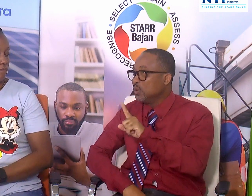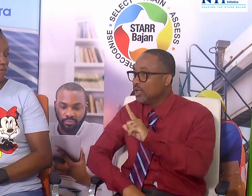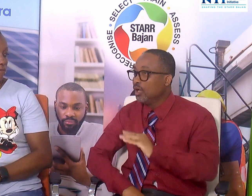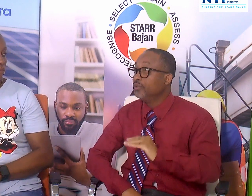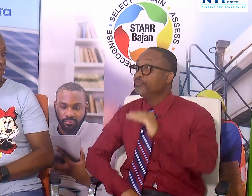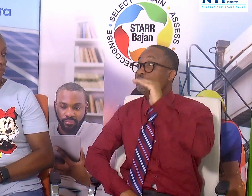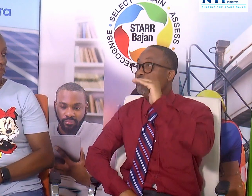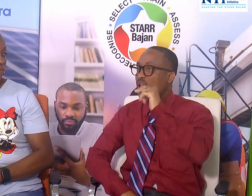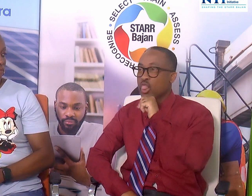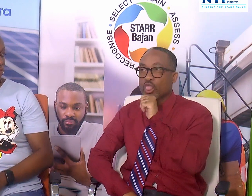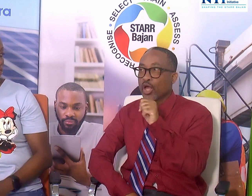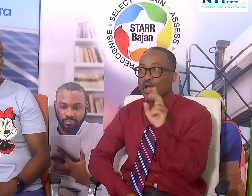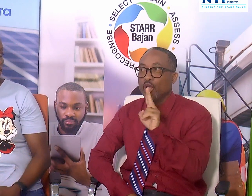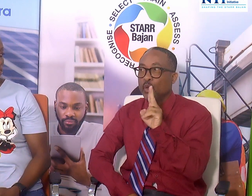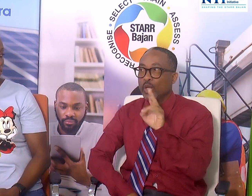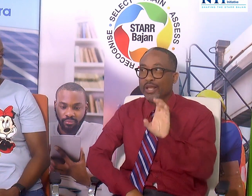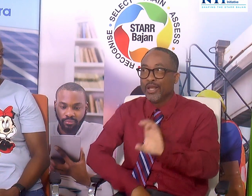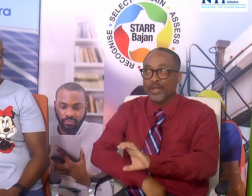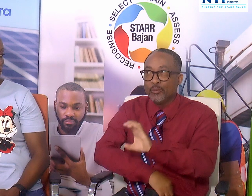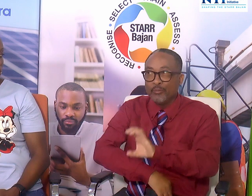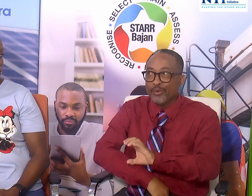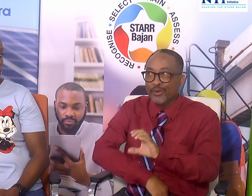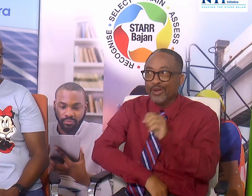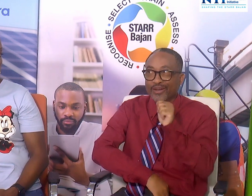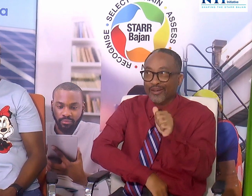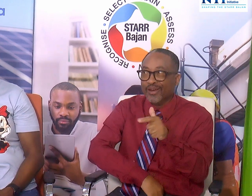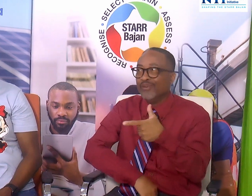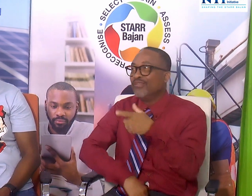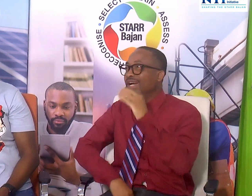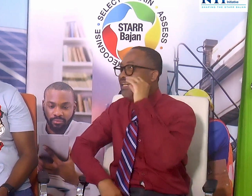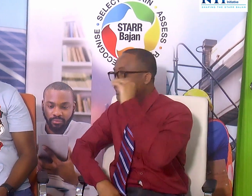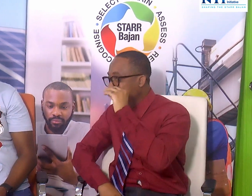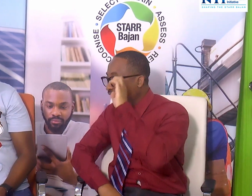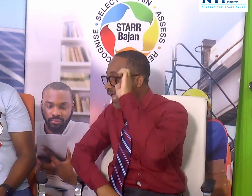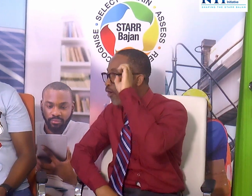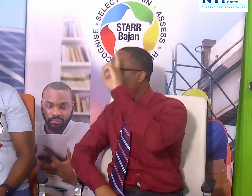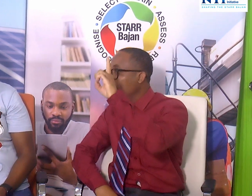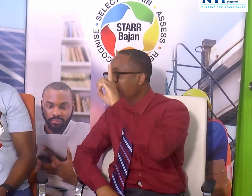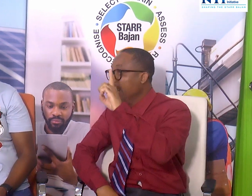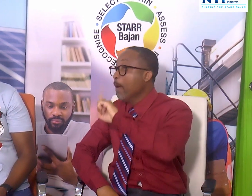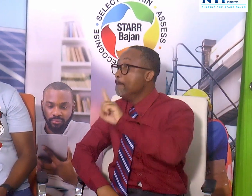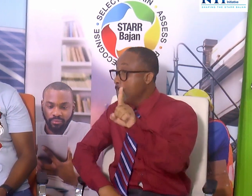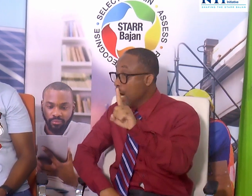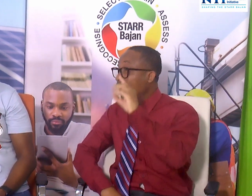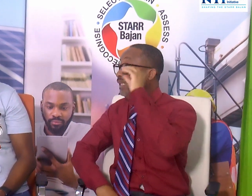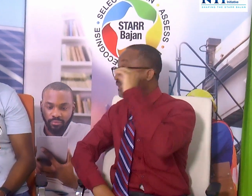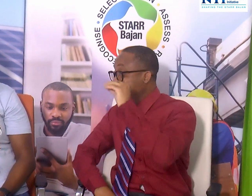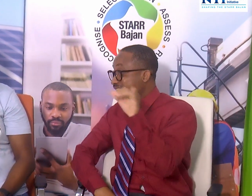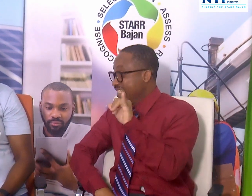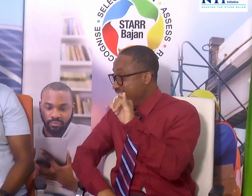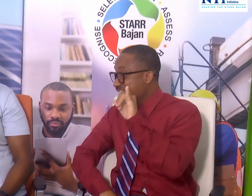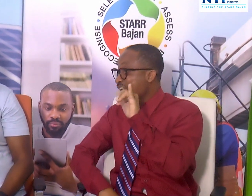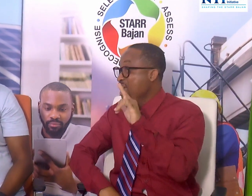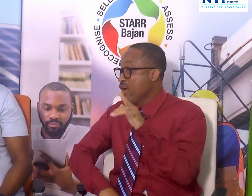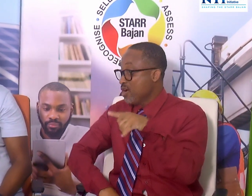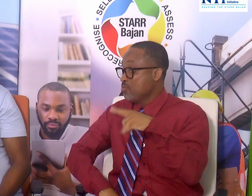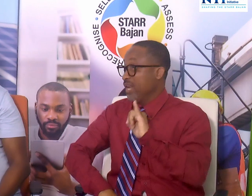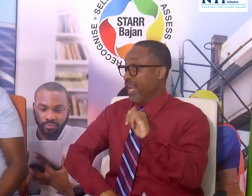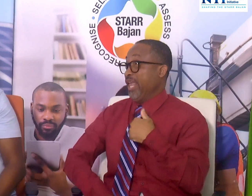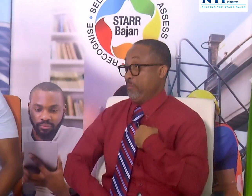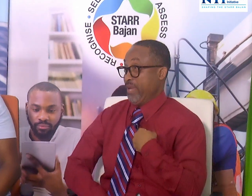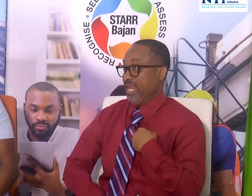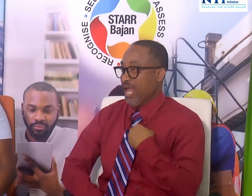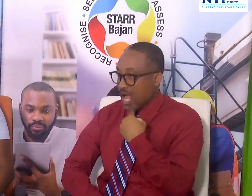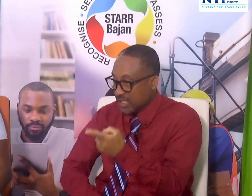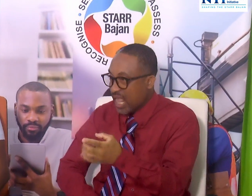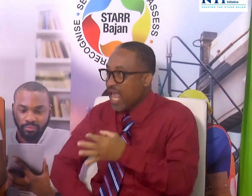But now I am at Urban Wilson School, but they're not using the technology like that. And